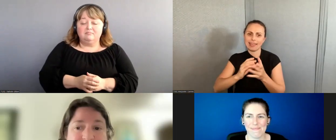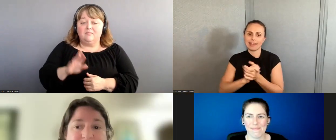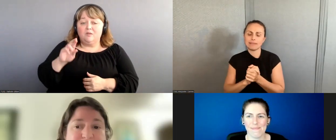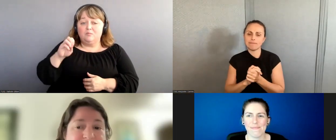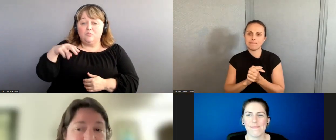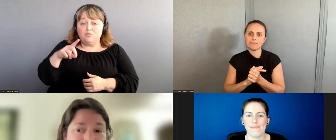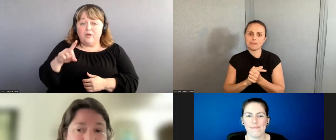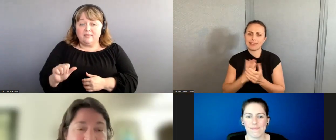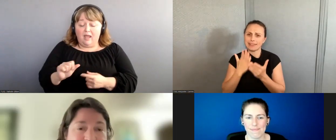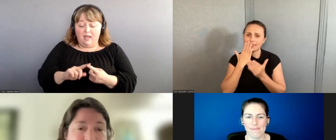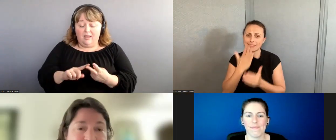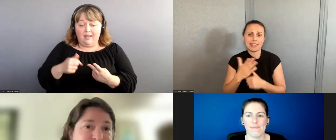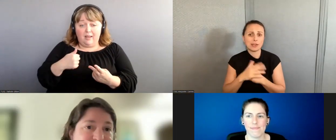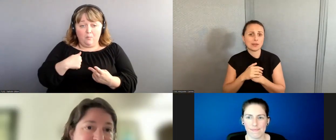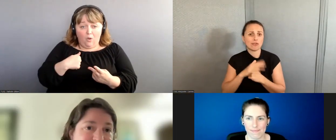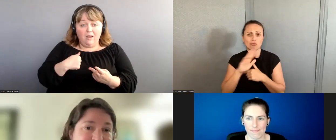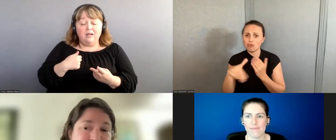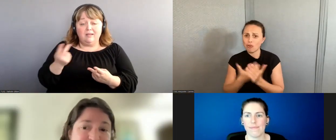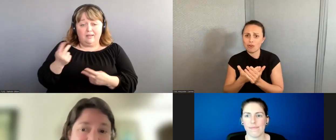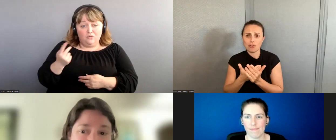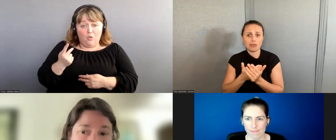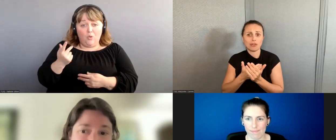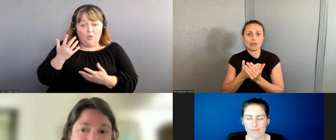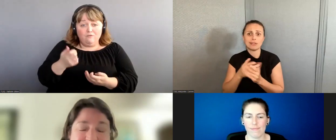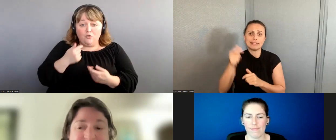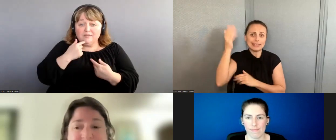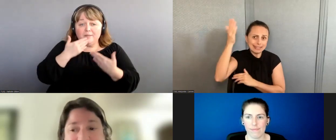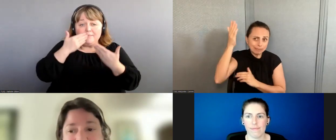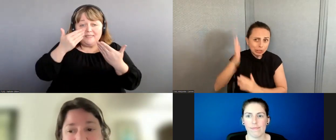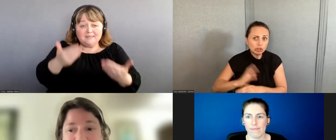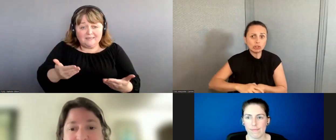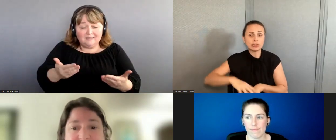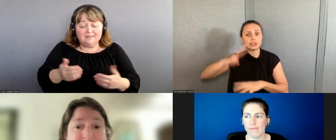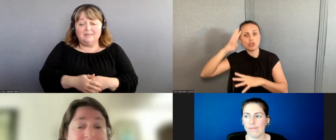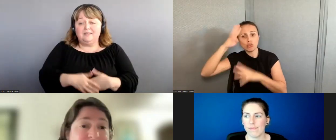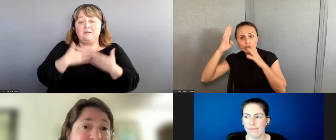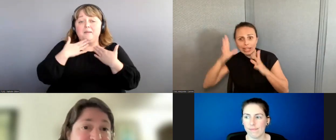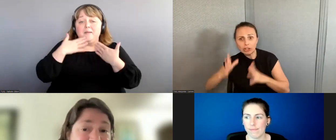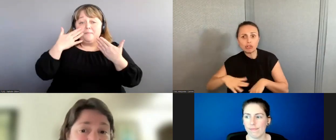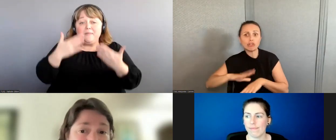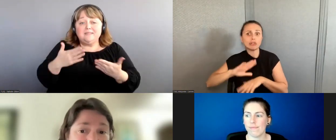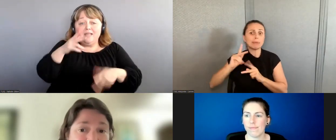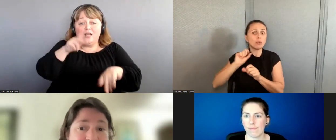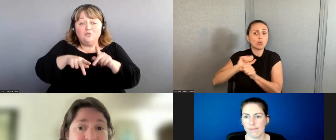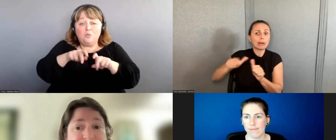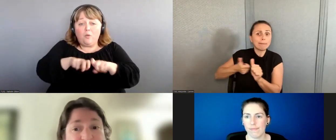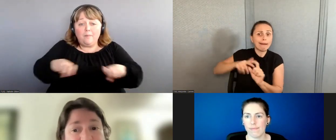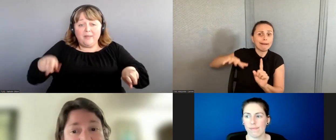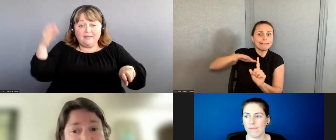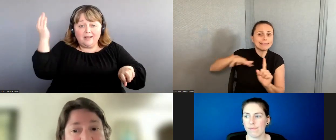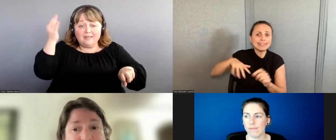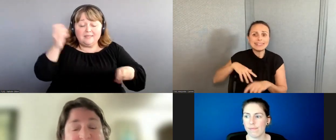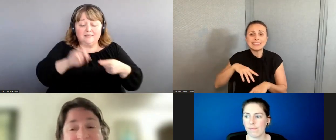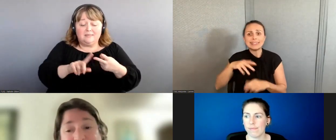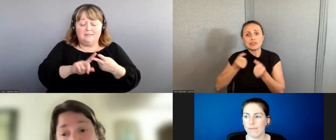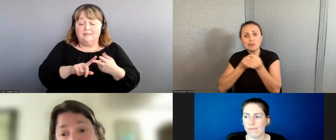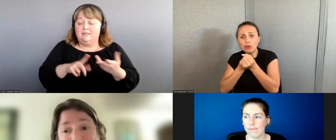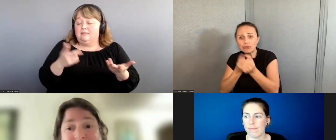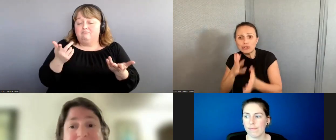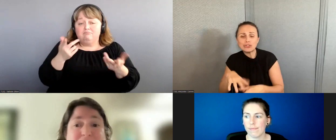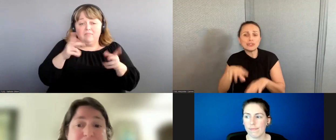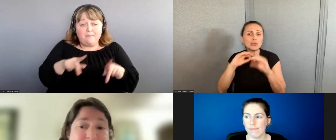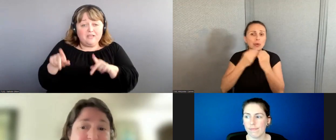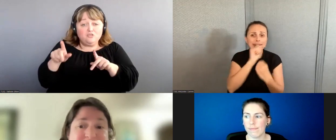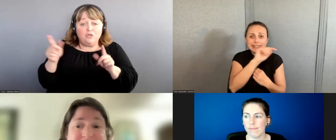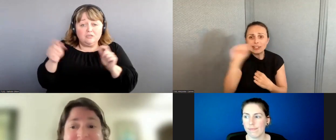to thank all of the speakers, the creators, the behind the scenes help, the sponsors, the